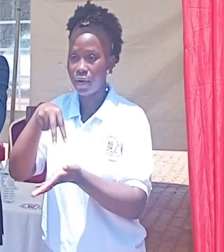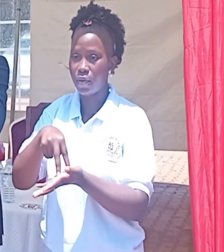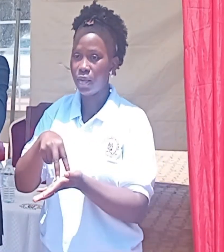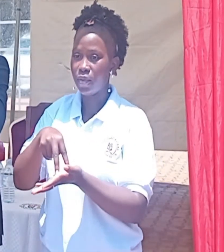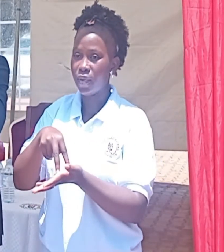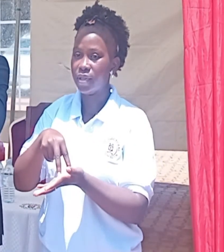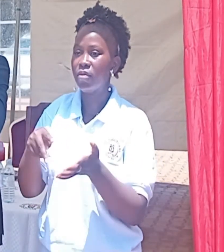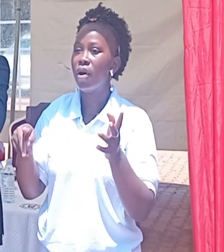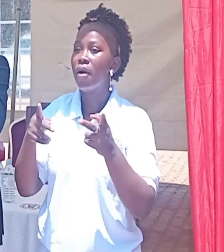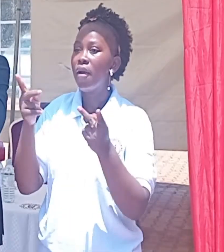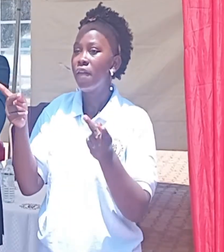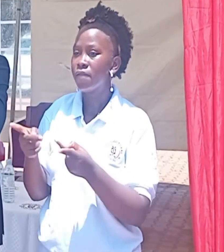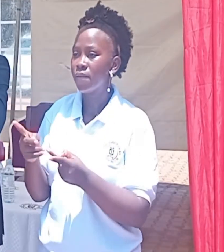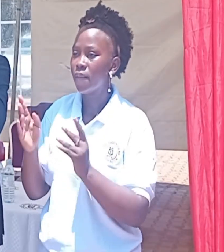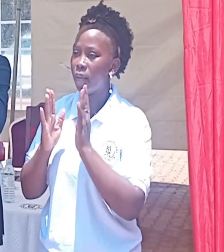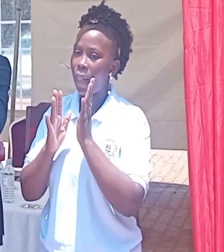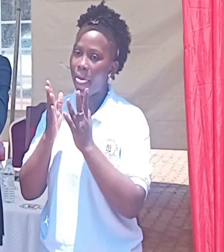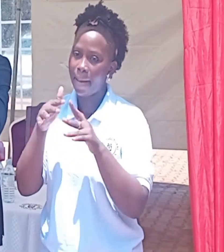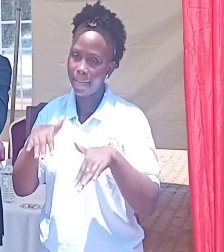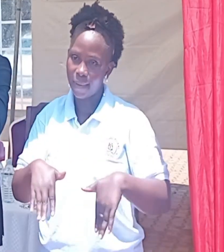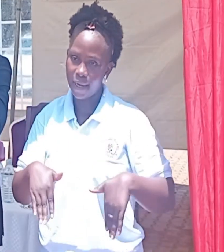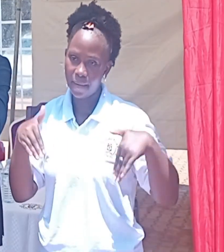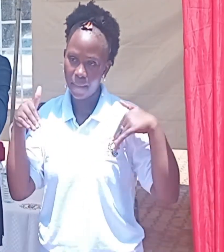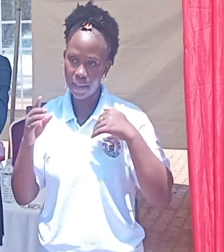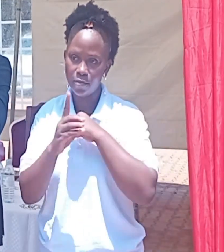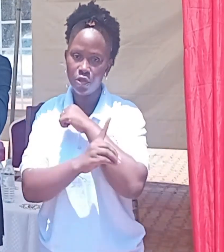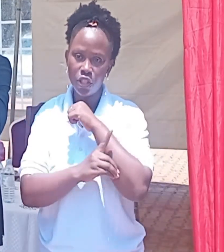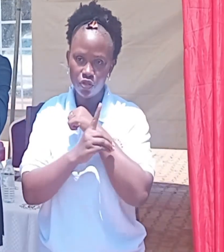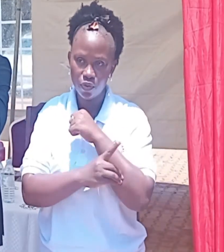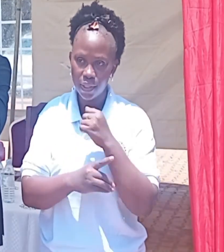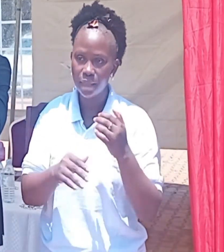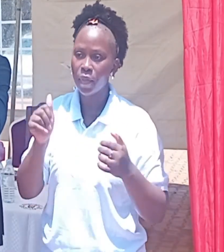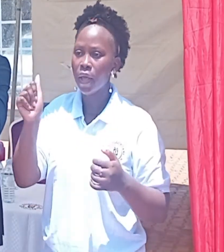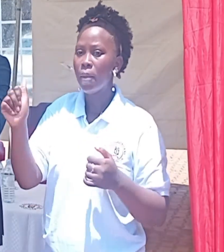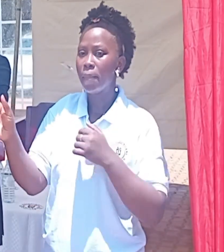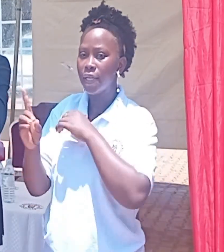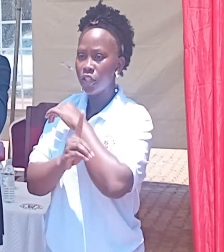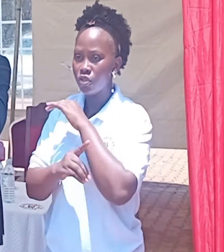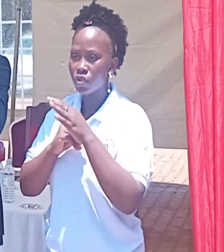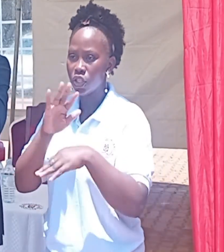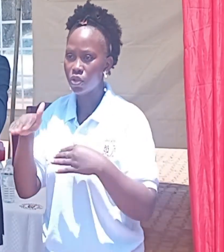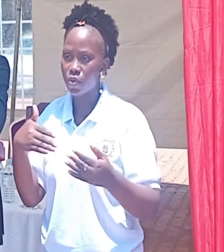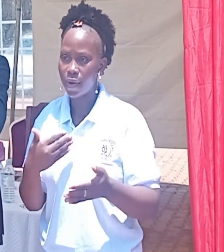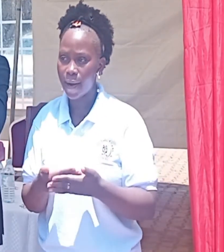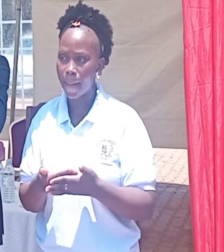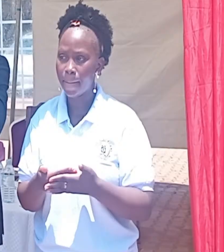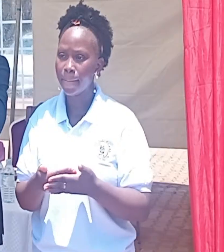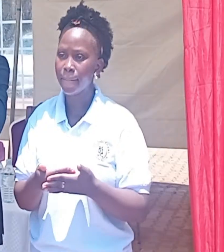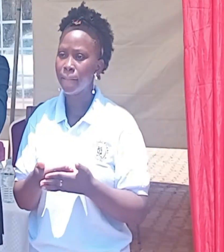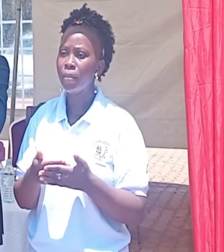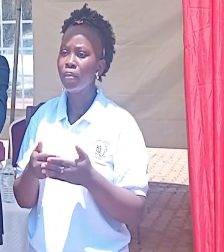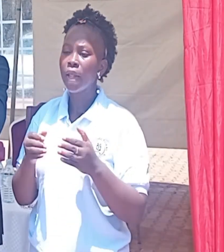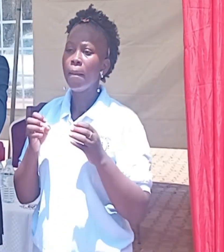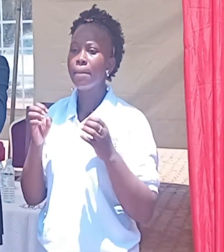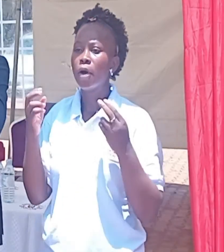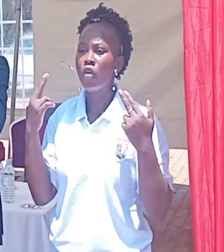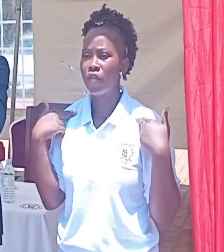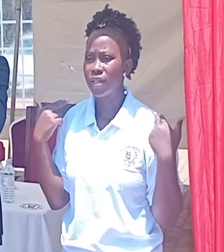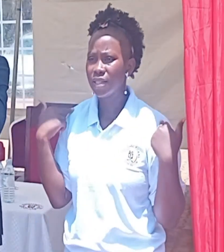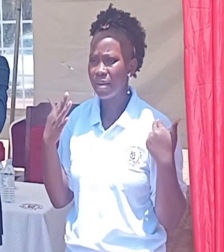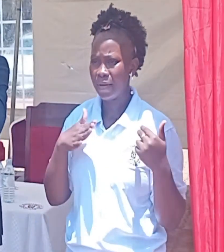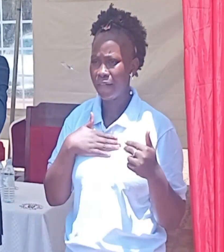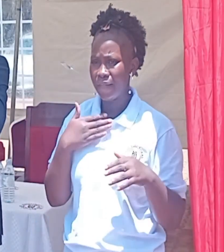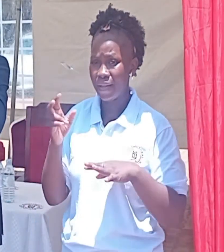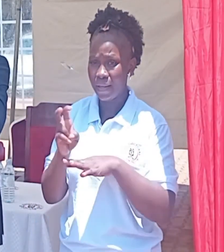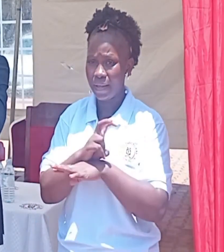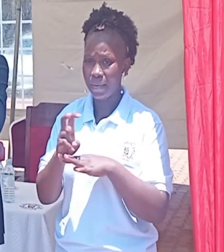palamenti mu districts. Buli district yonna abaofiisa baffe ba returning